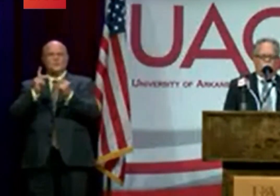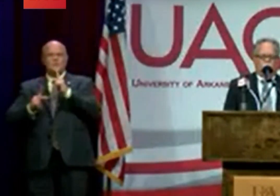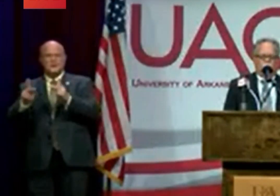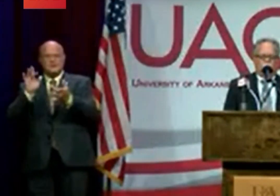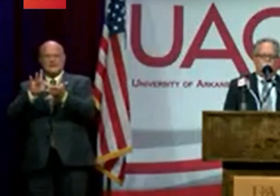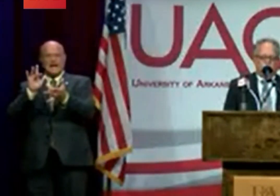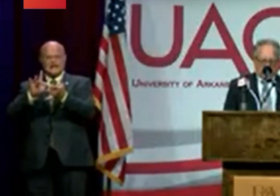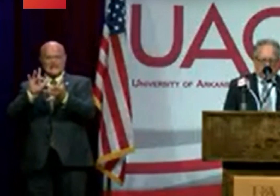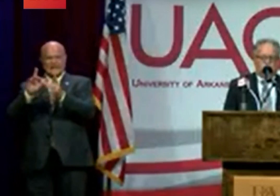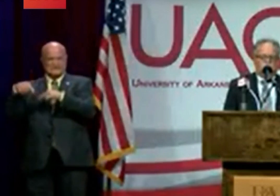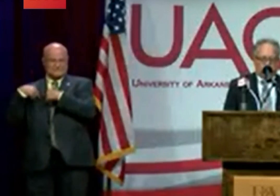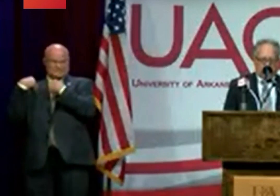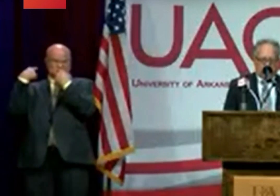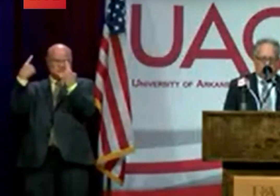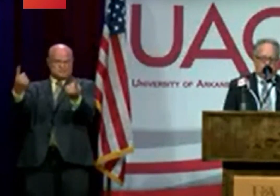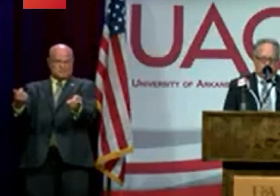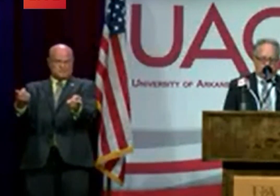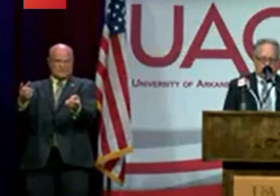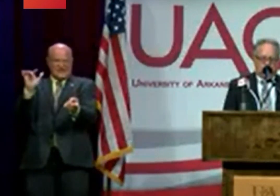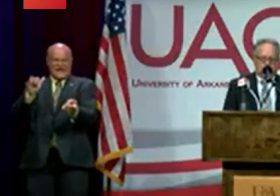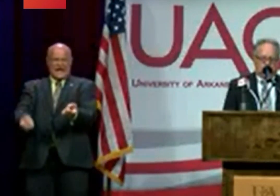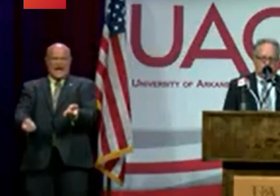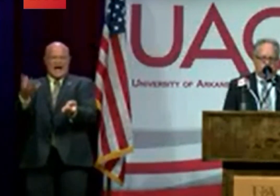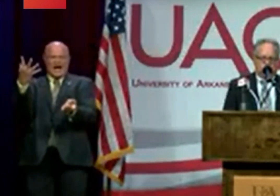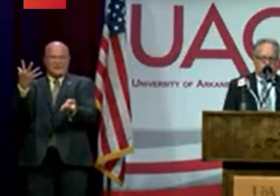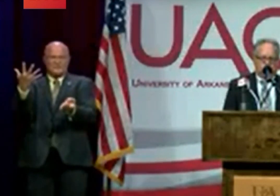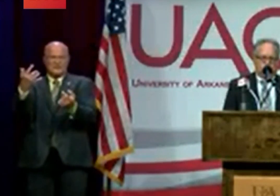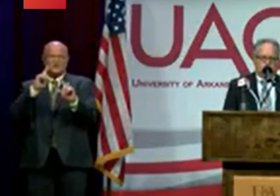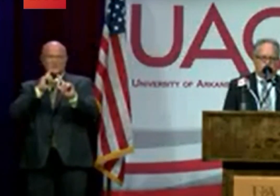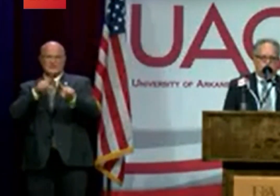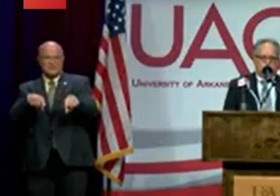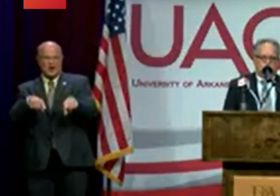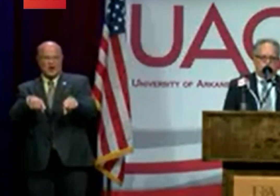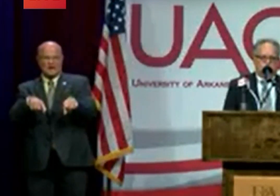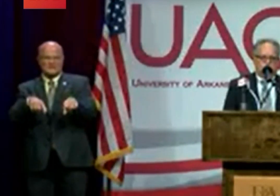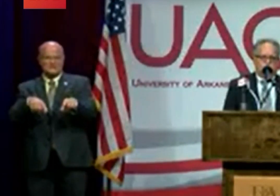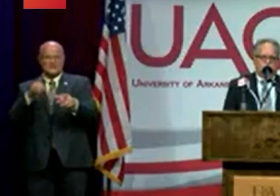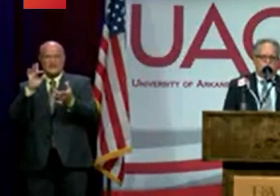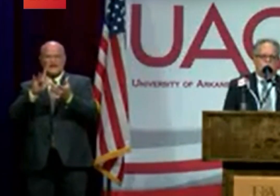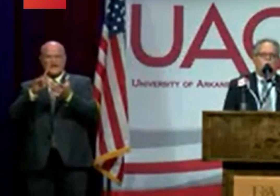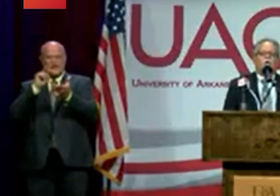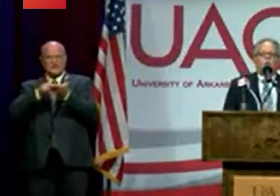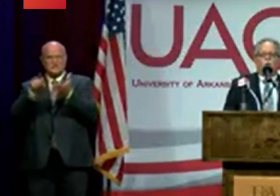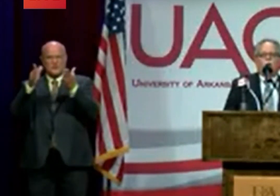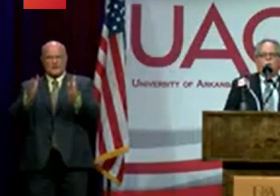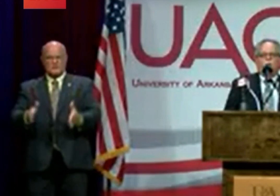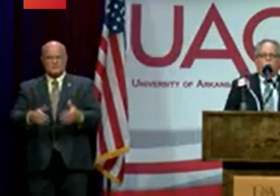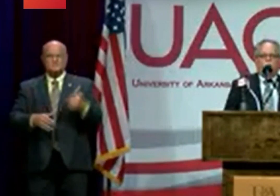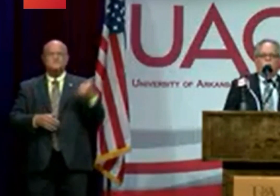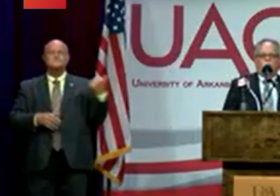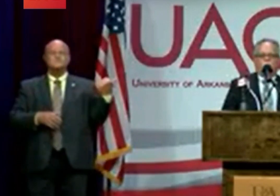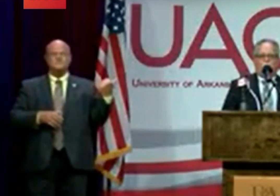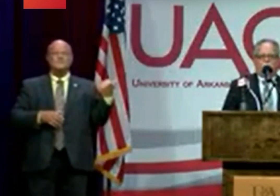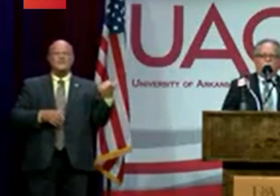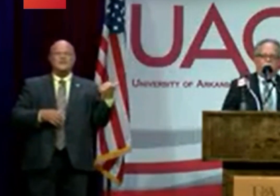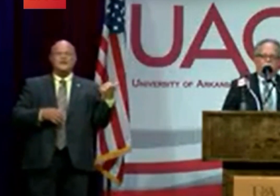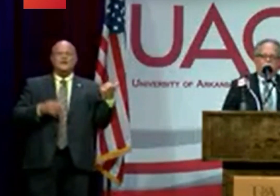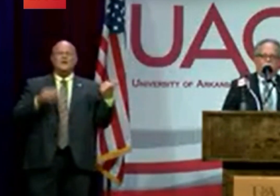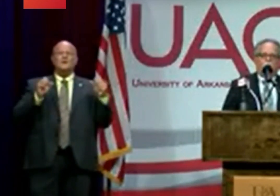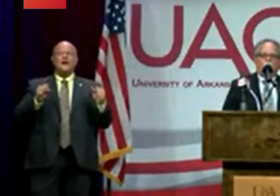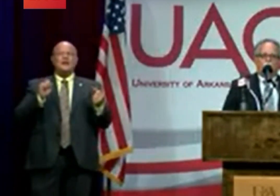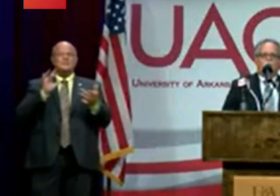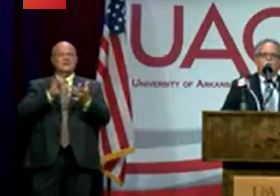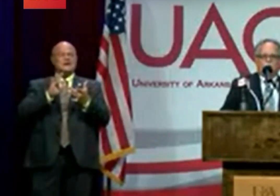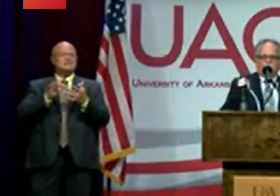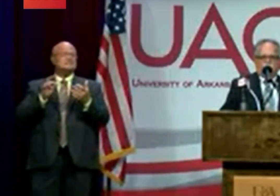been contacted, out of that, how many do respond to a contact tracer? So we're able to contact